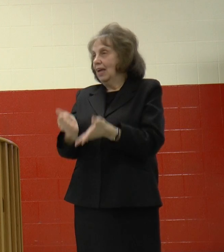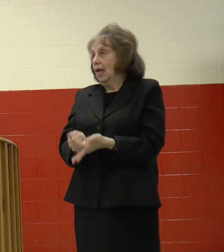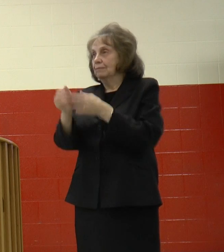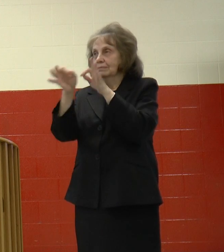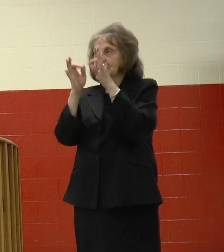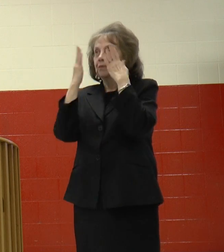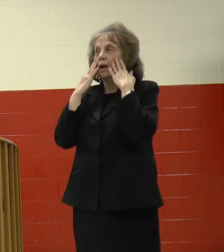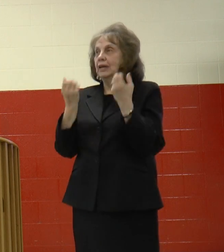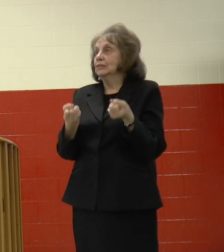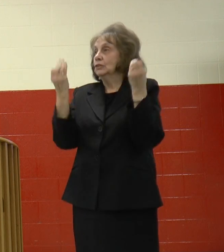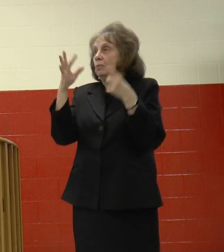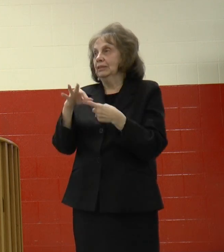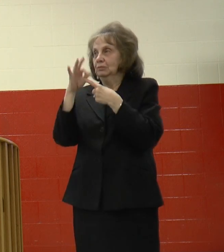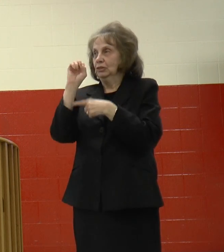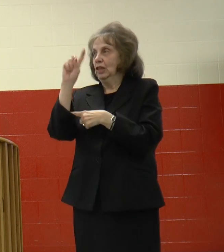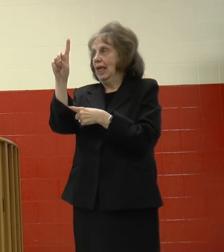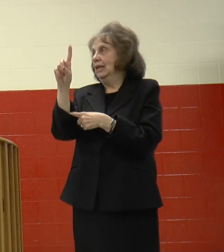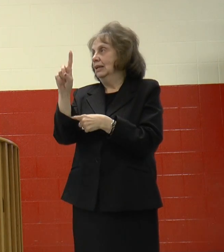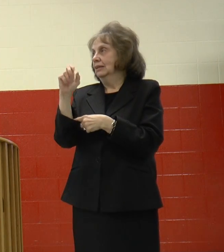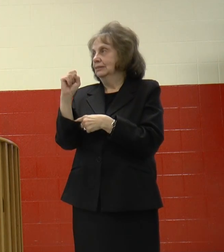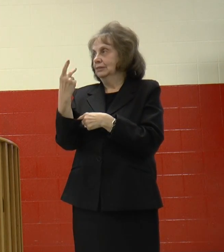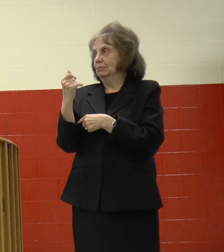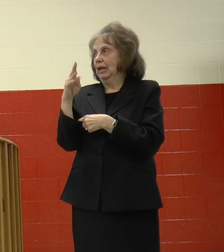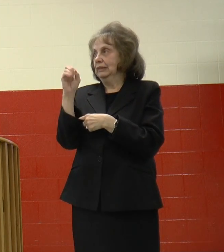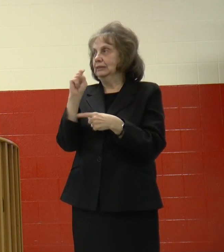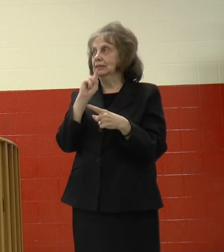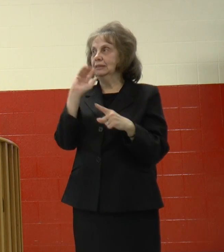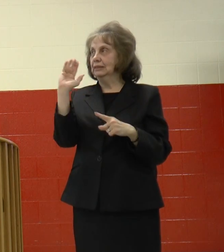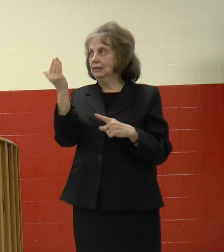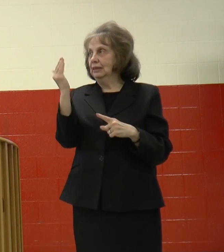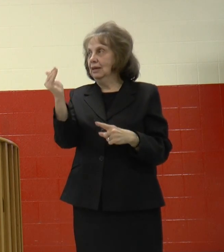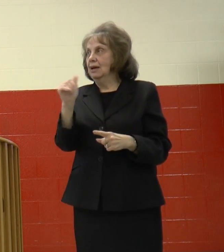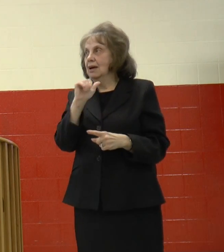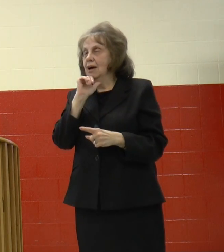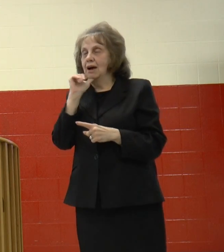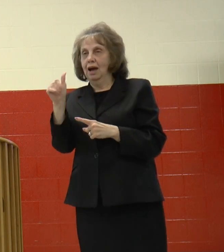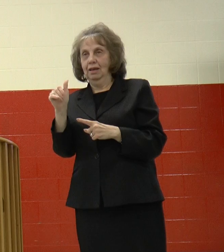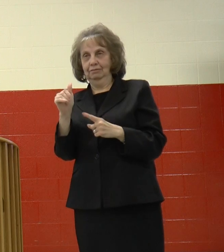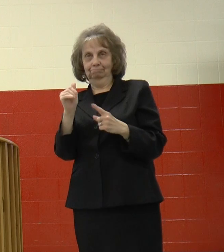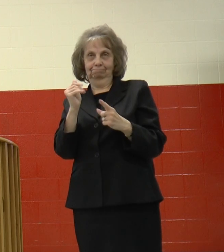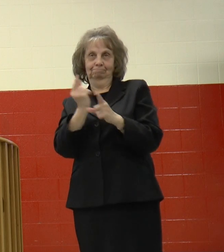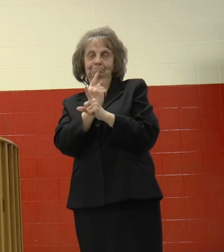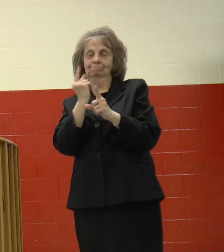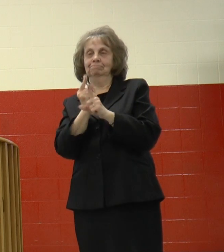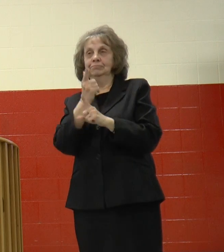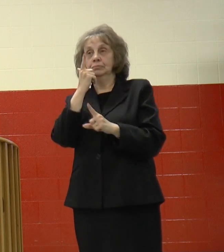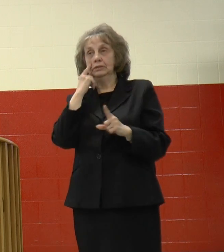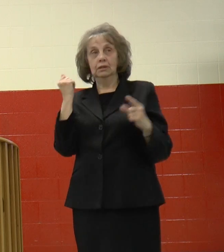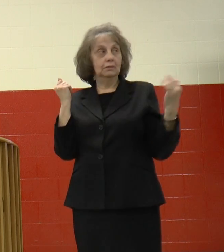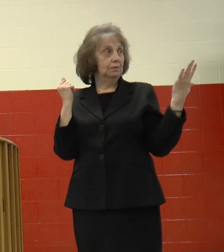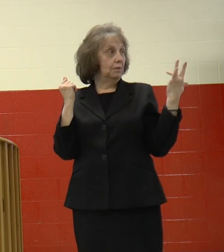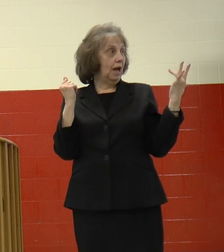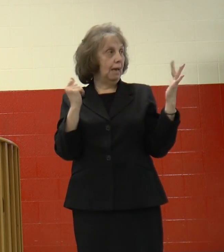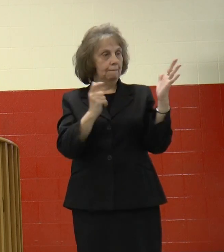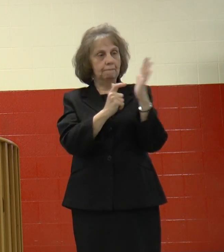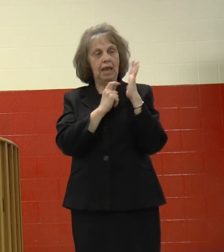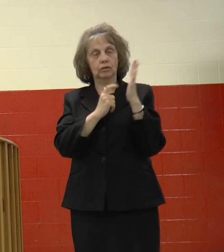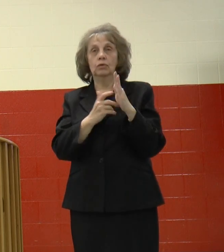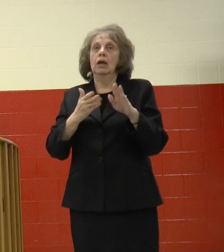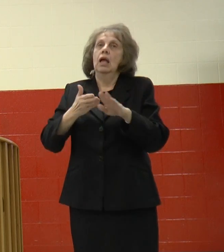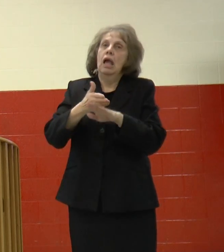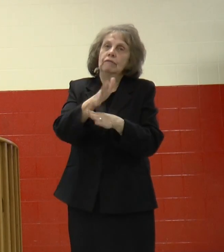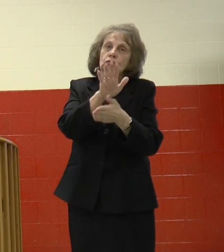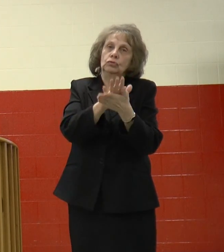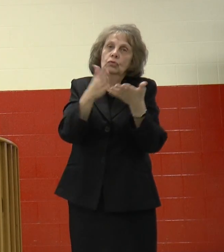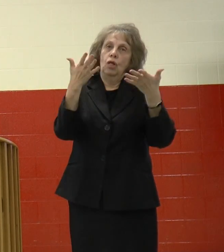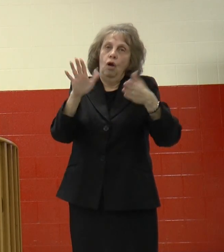why so many special education spaces are seemingly unsuitable. That's because they were mandatory after the school had